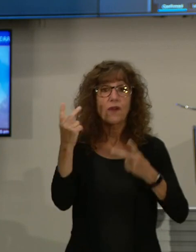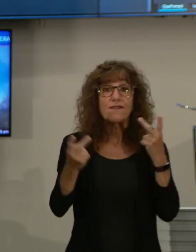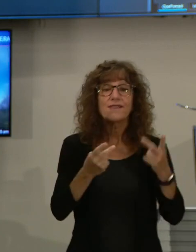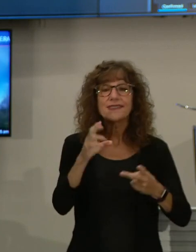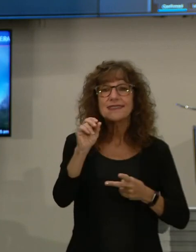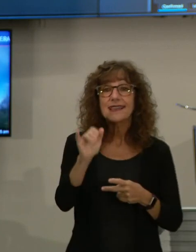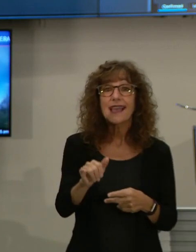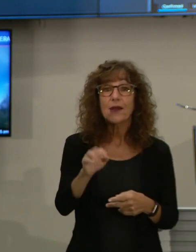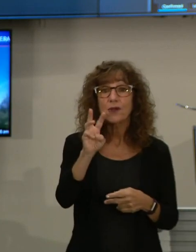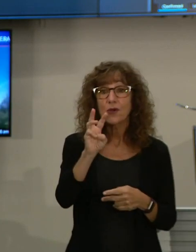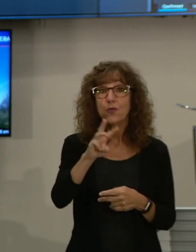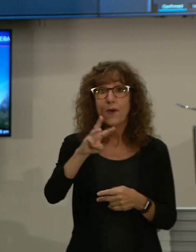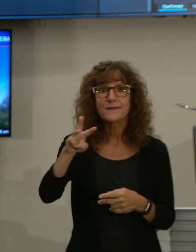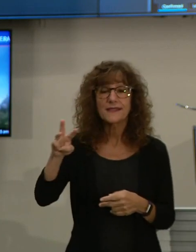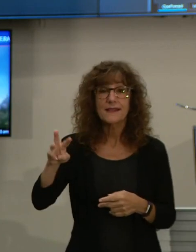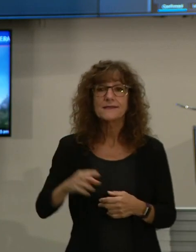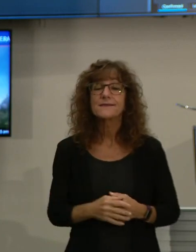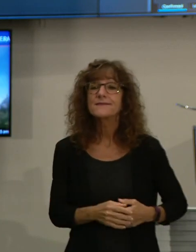county's website.